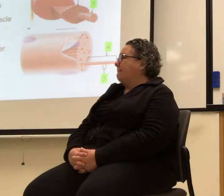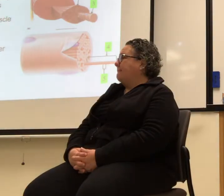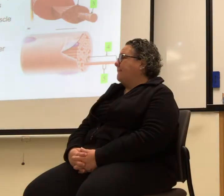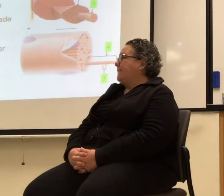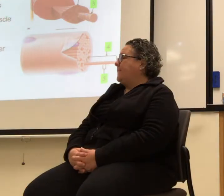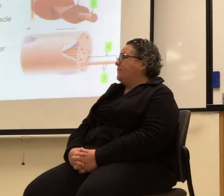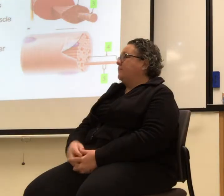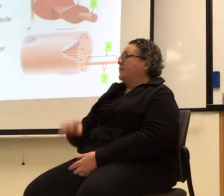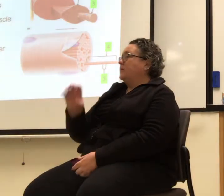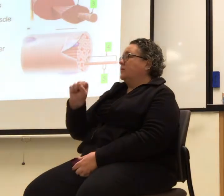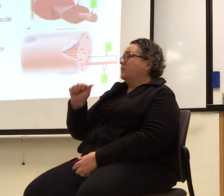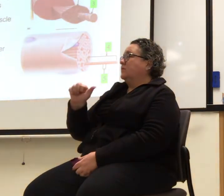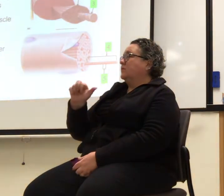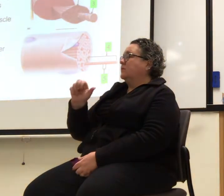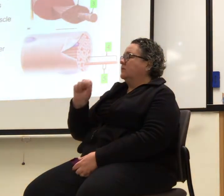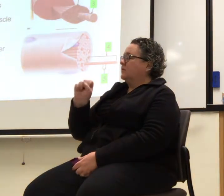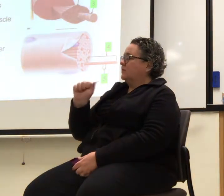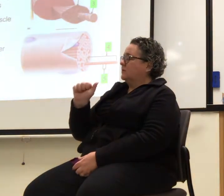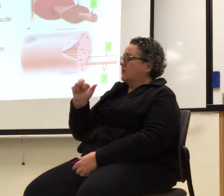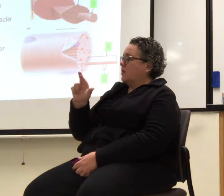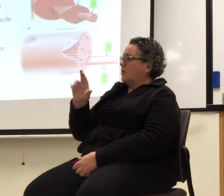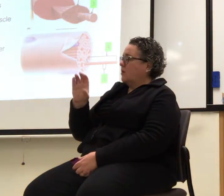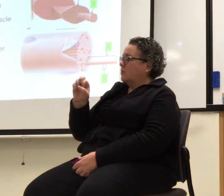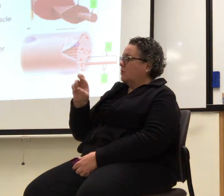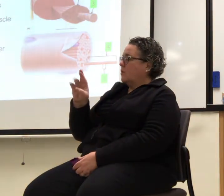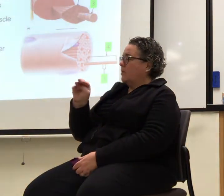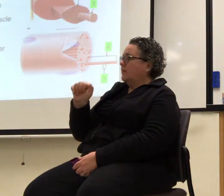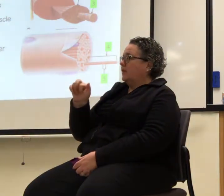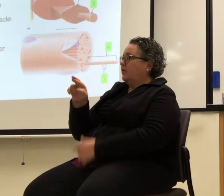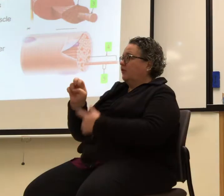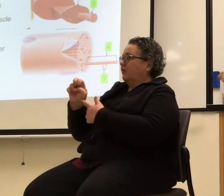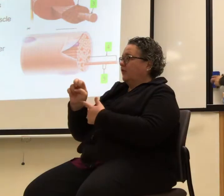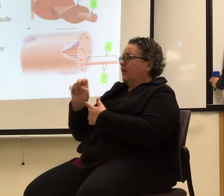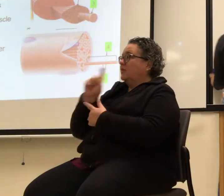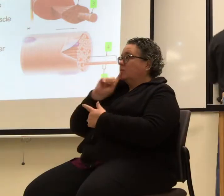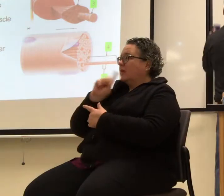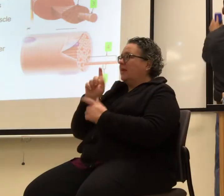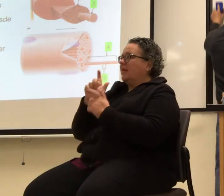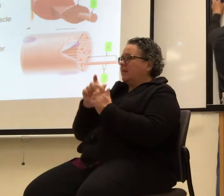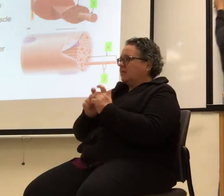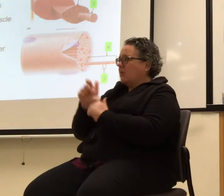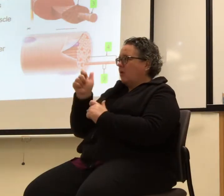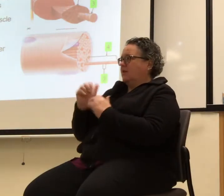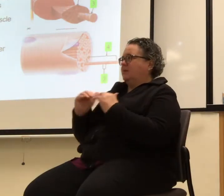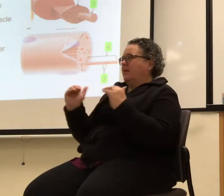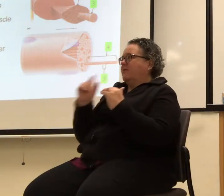So sarcomere is actually the smallest level of organization in muscle.